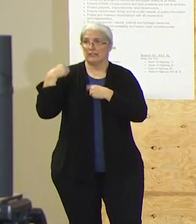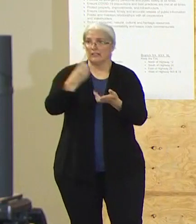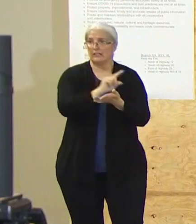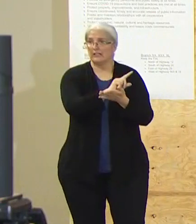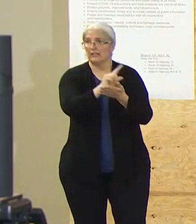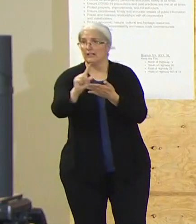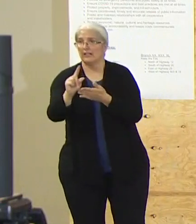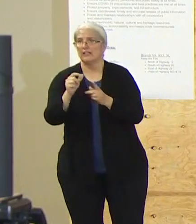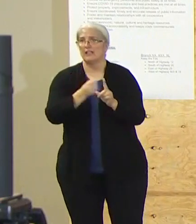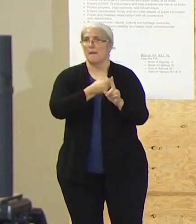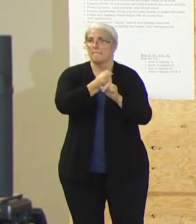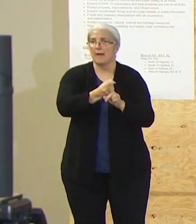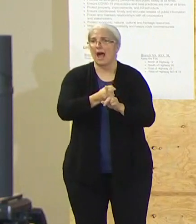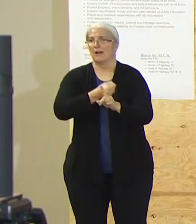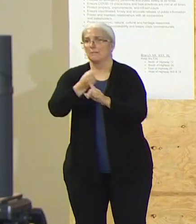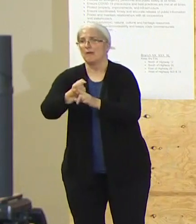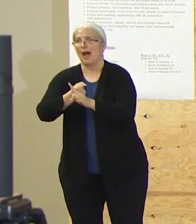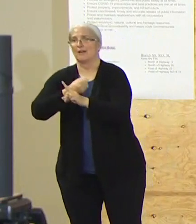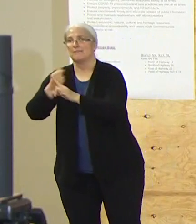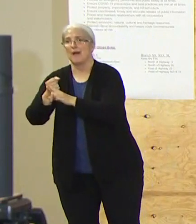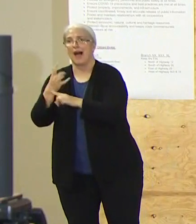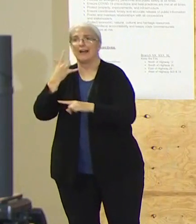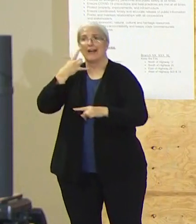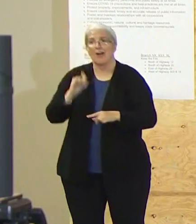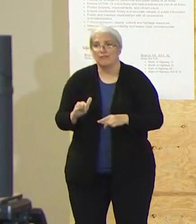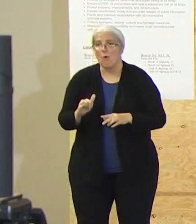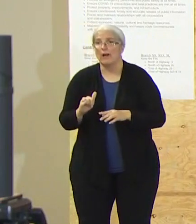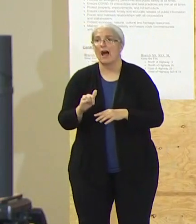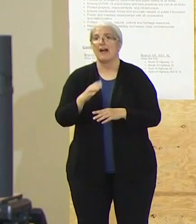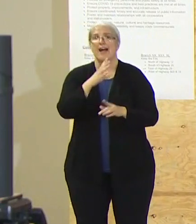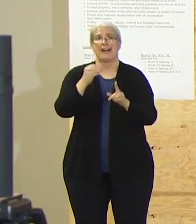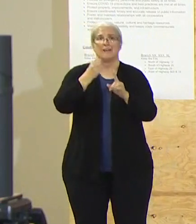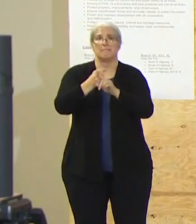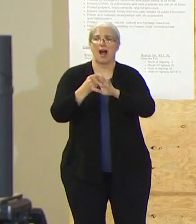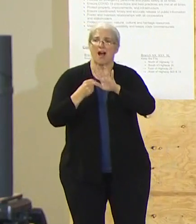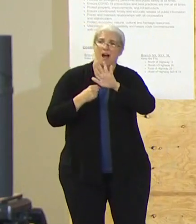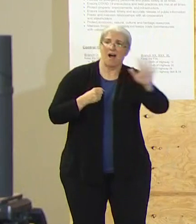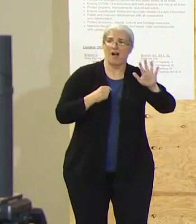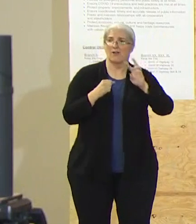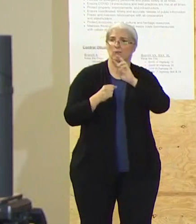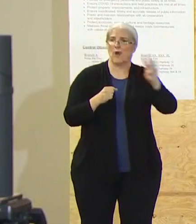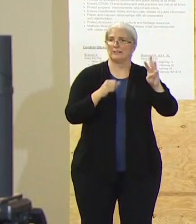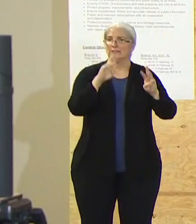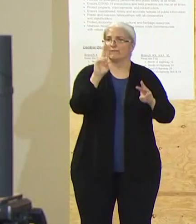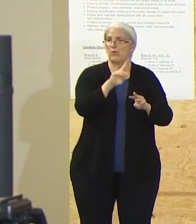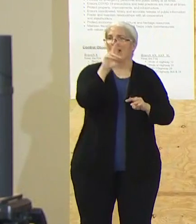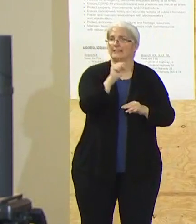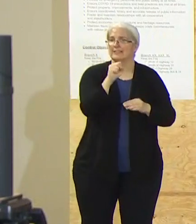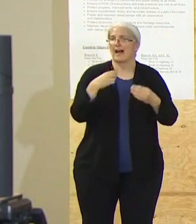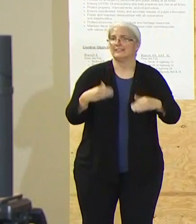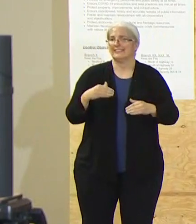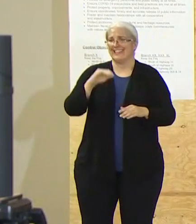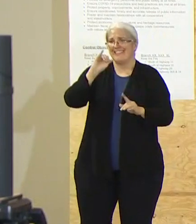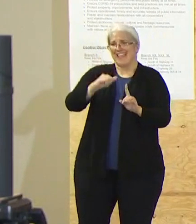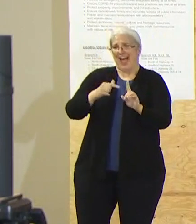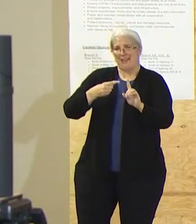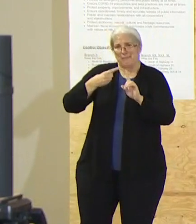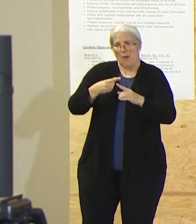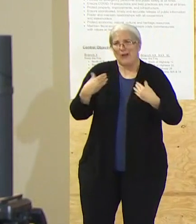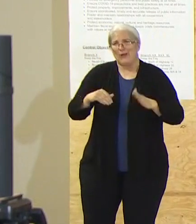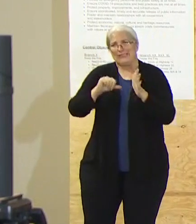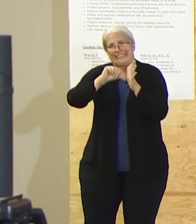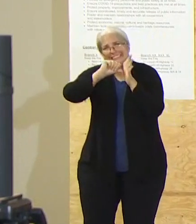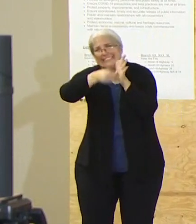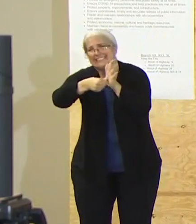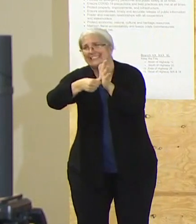impacted the entire western United States. As a consequence of that, and it's an important point, as a consequence of that heat